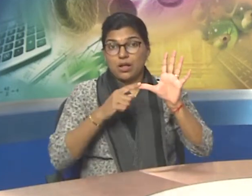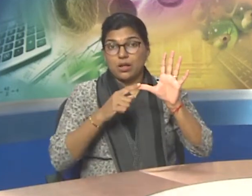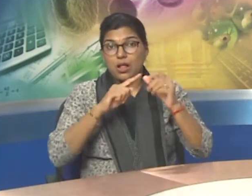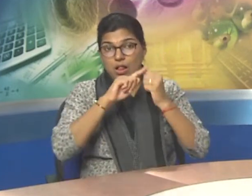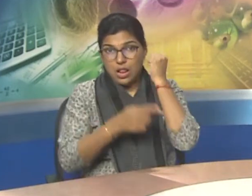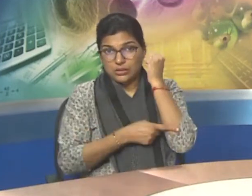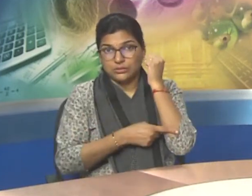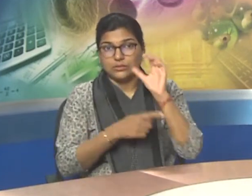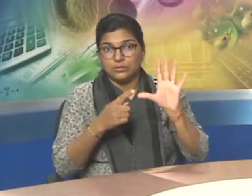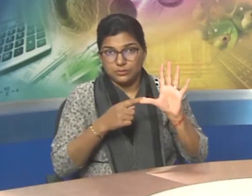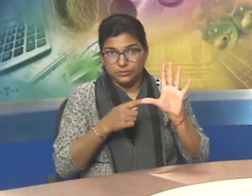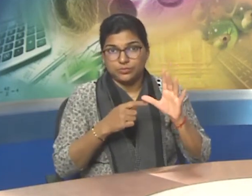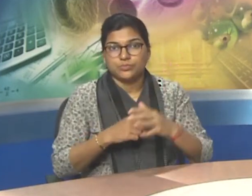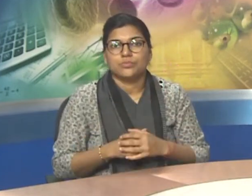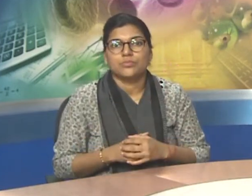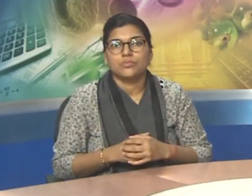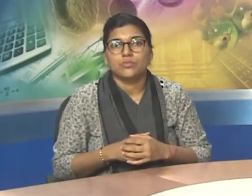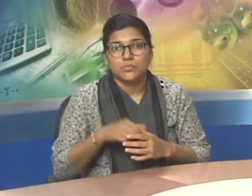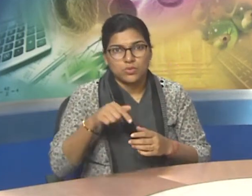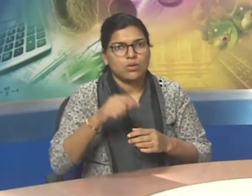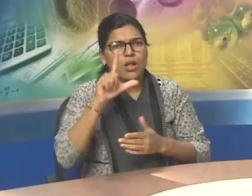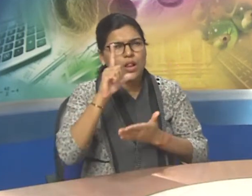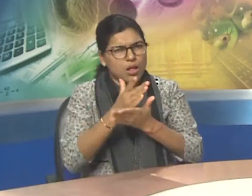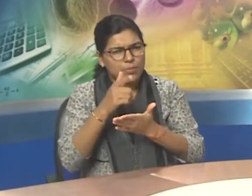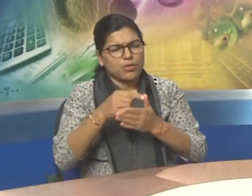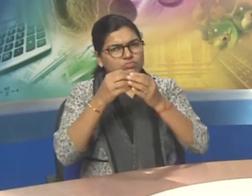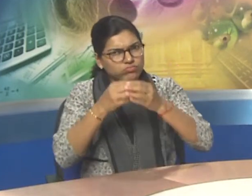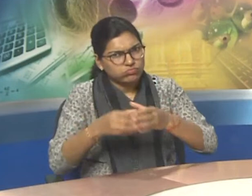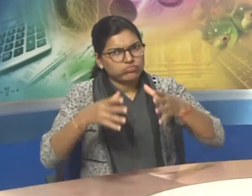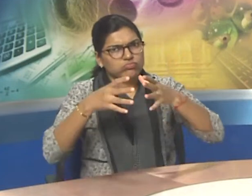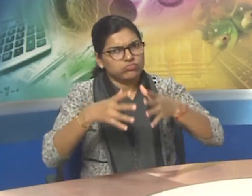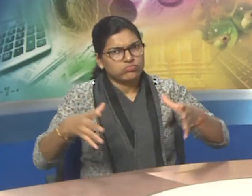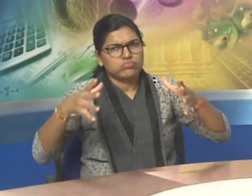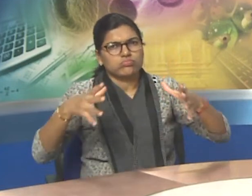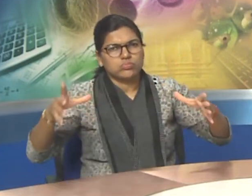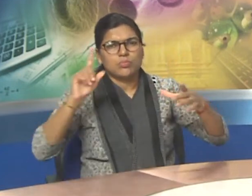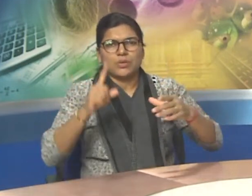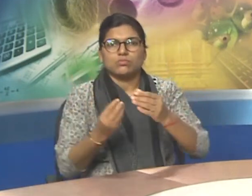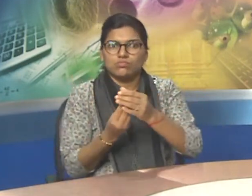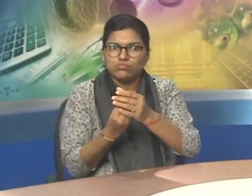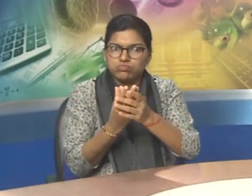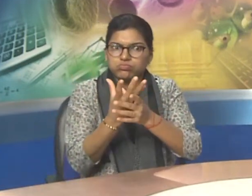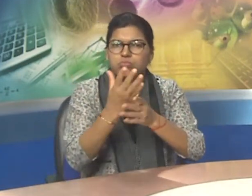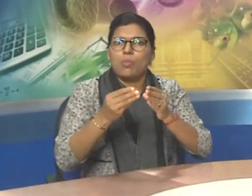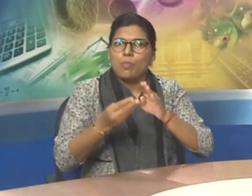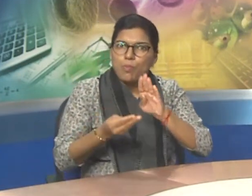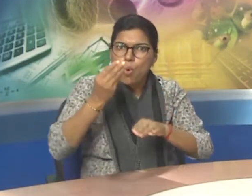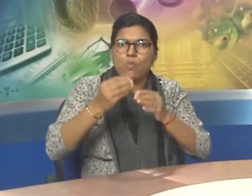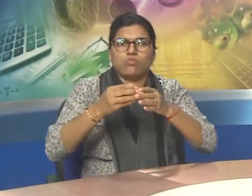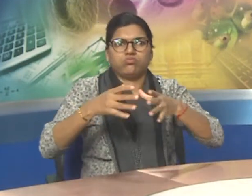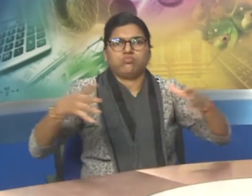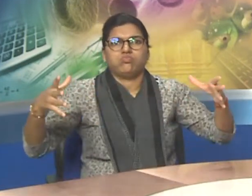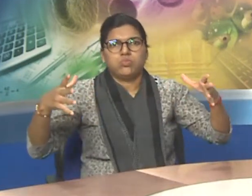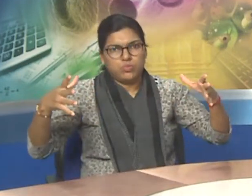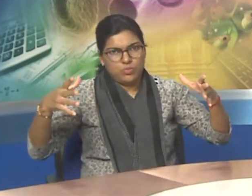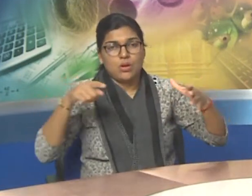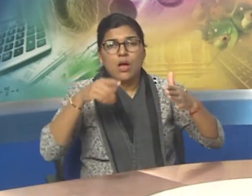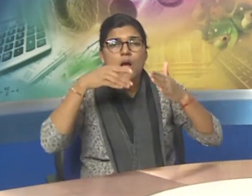Now we will discuss the fifth law of library. Fifth law explains that library is a growing